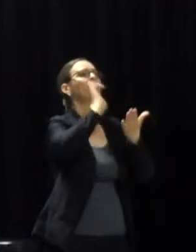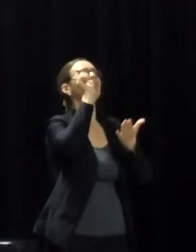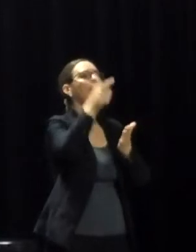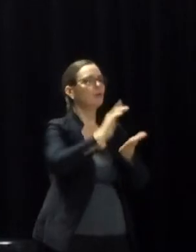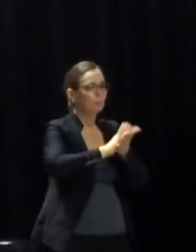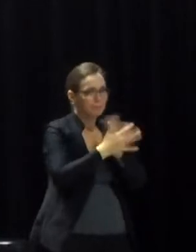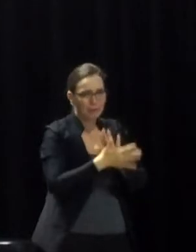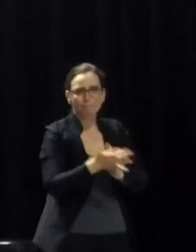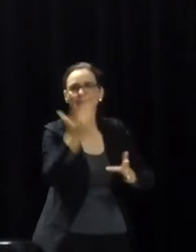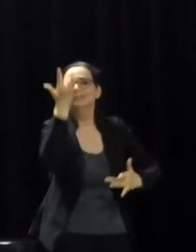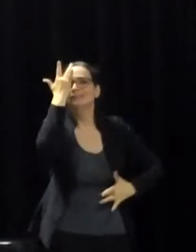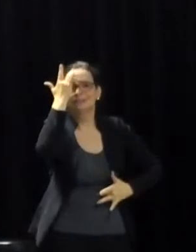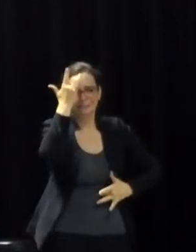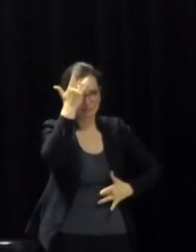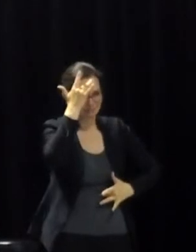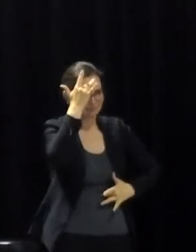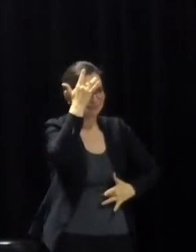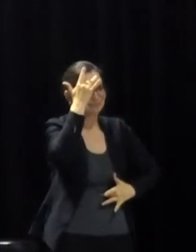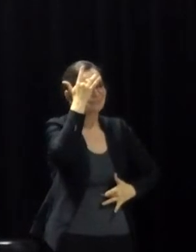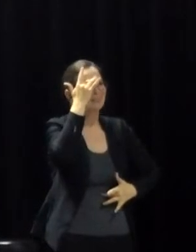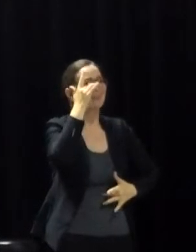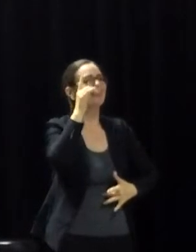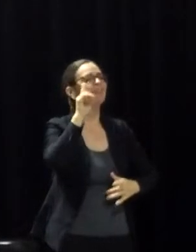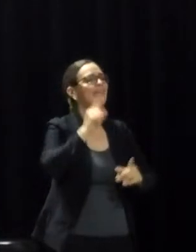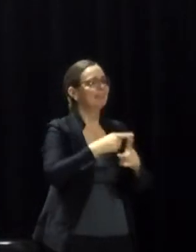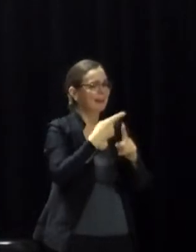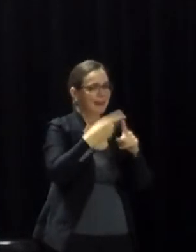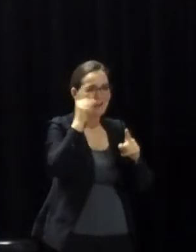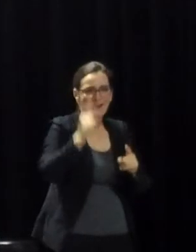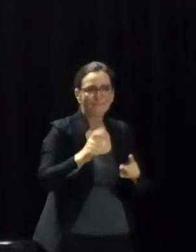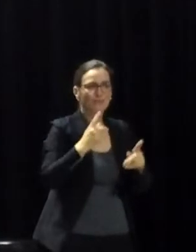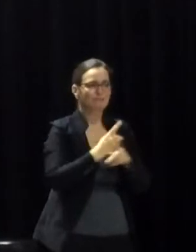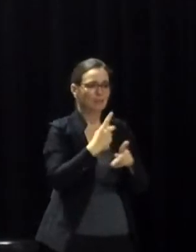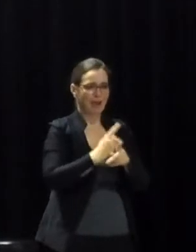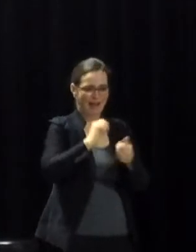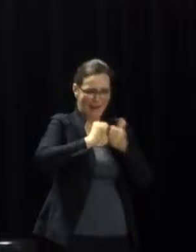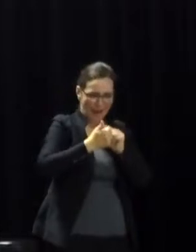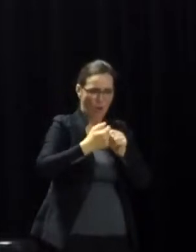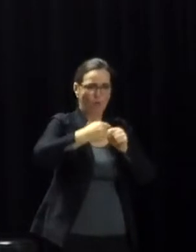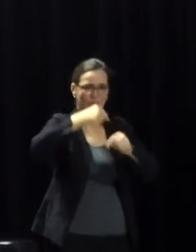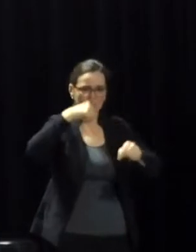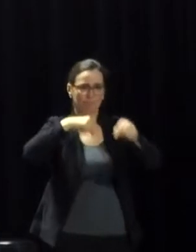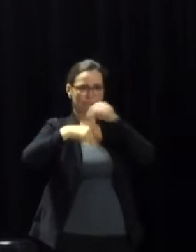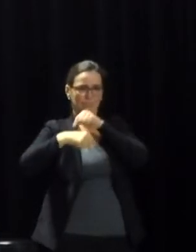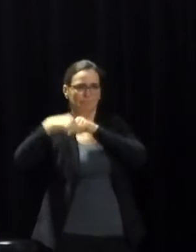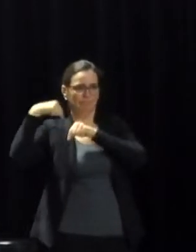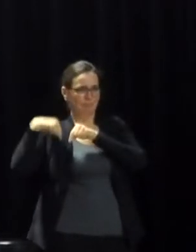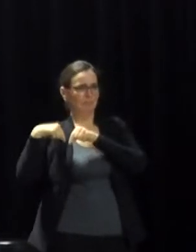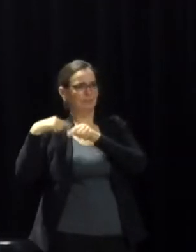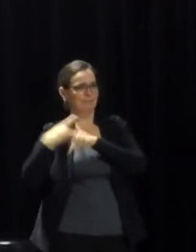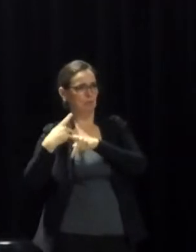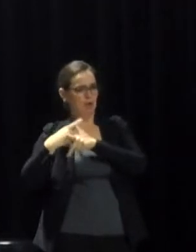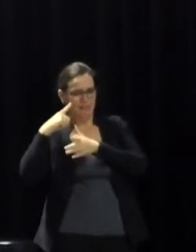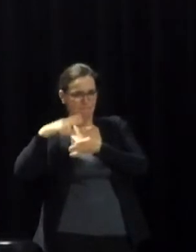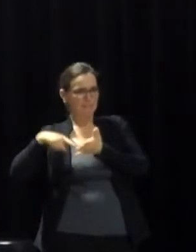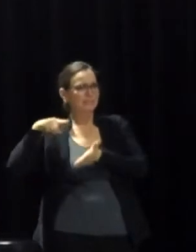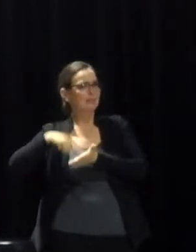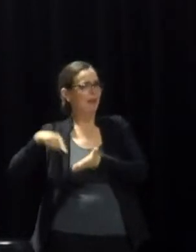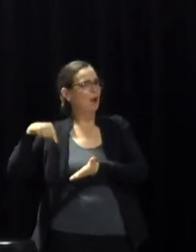oh, who was there in this press conference, right? So people don't do it intentionally. Nobody has any malice in their